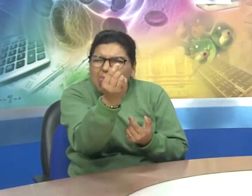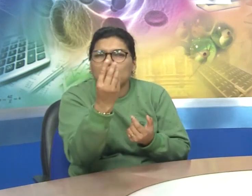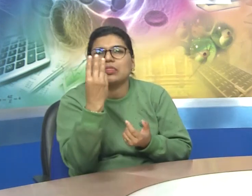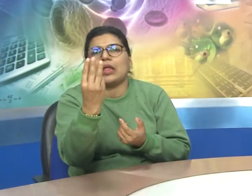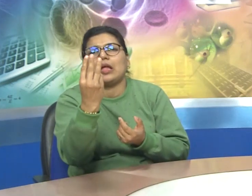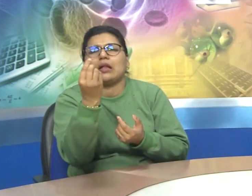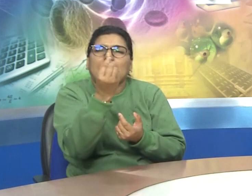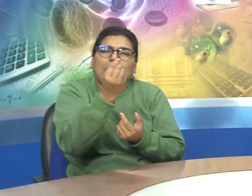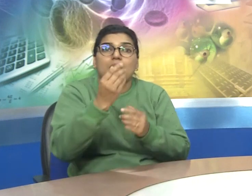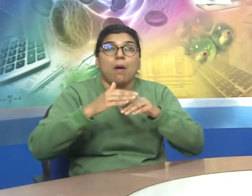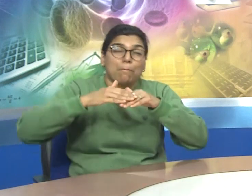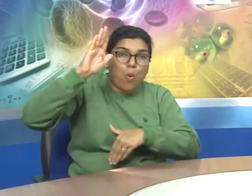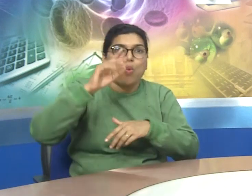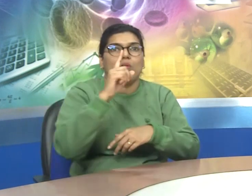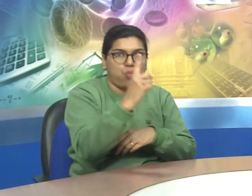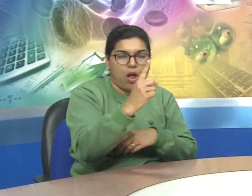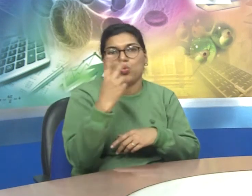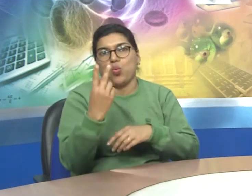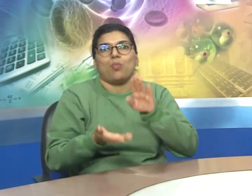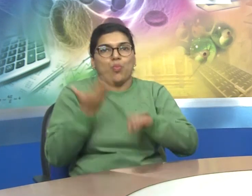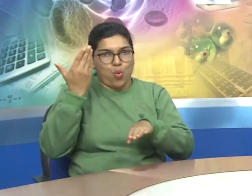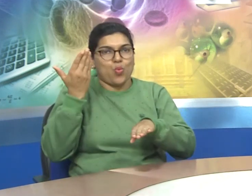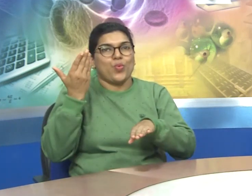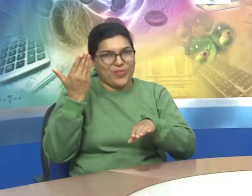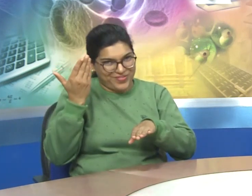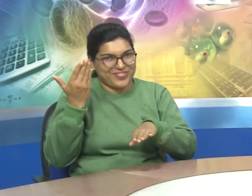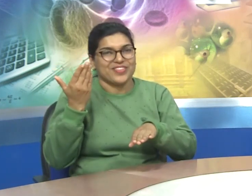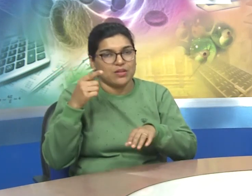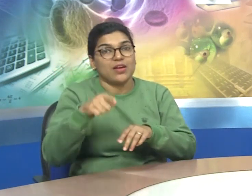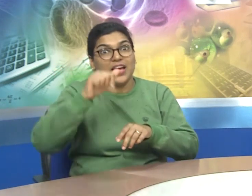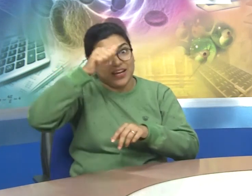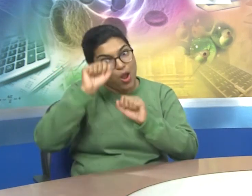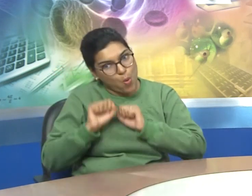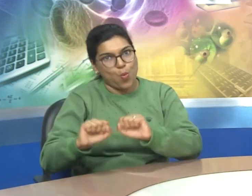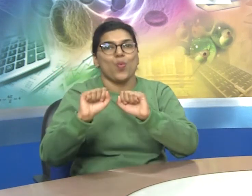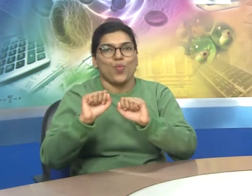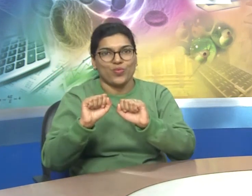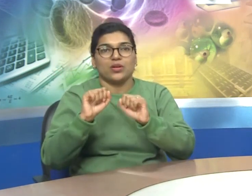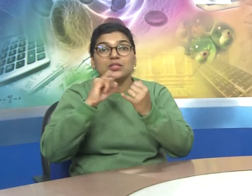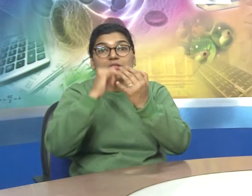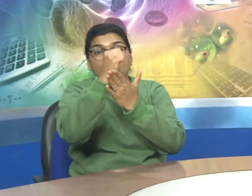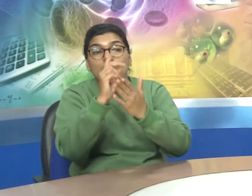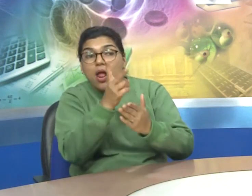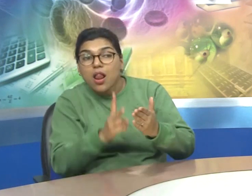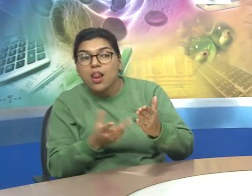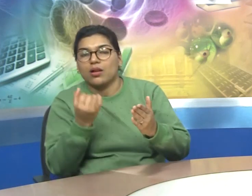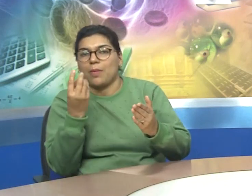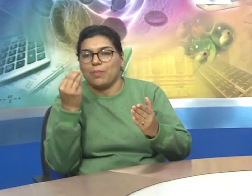classification. For different subjects, different codes are given. You can see all these names which